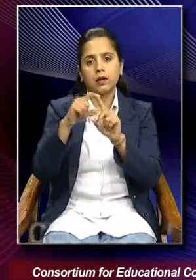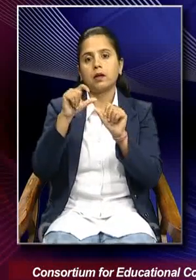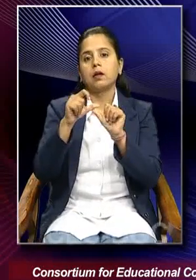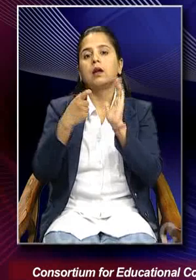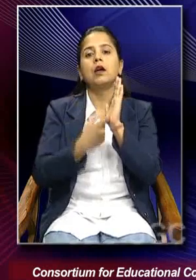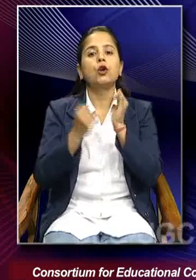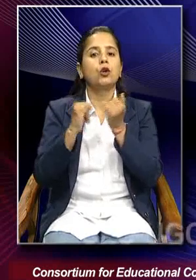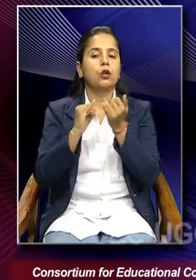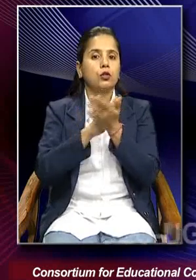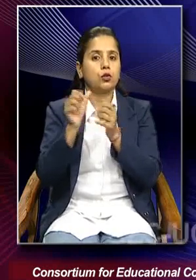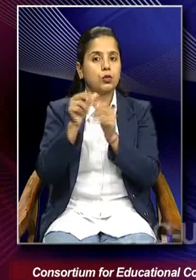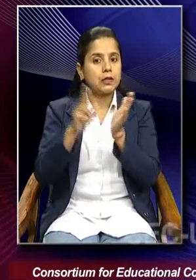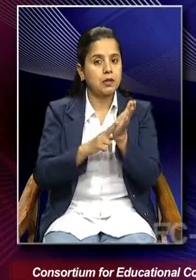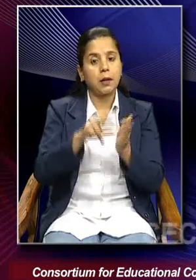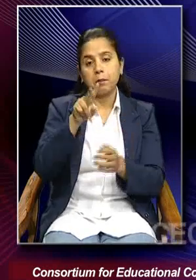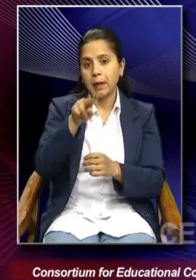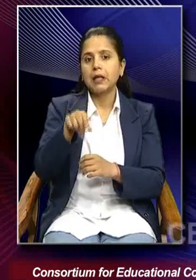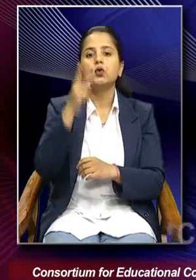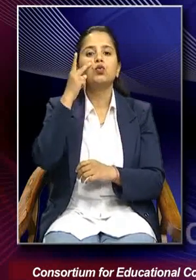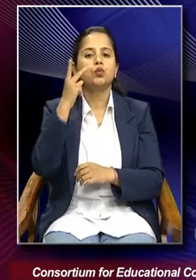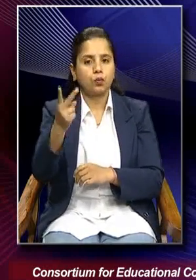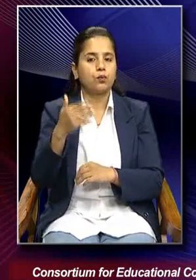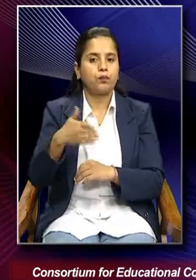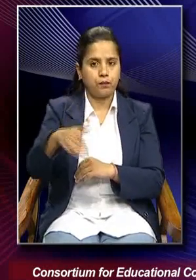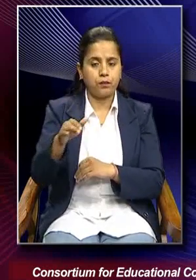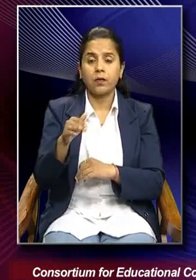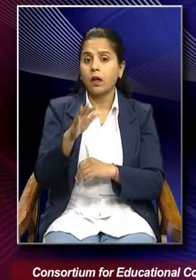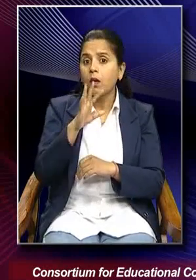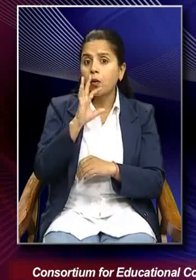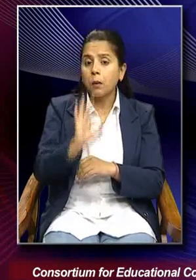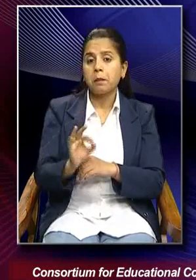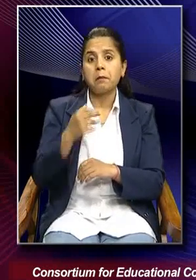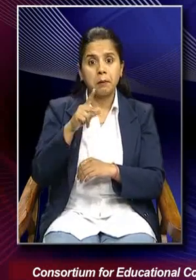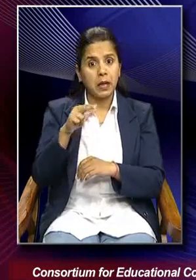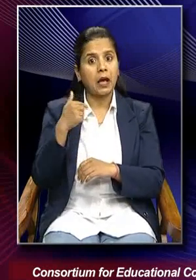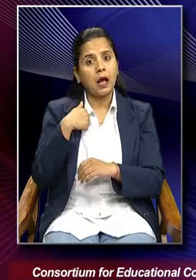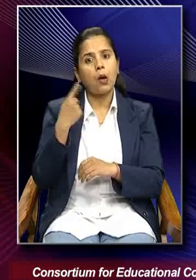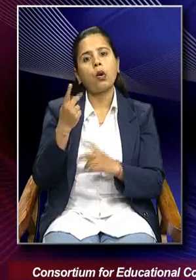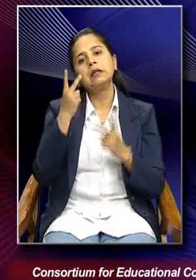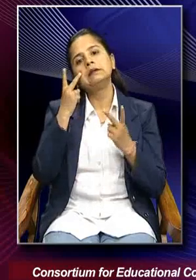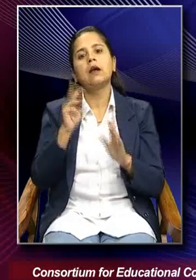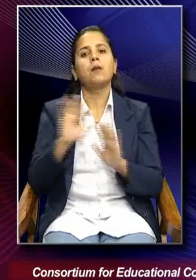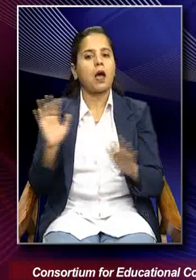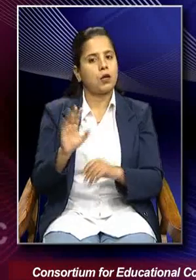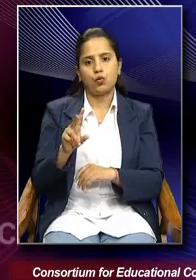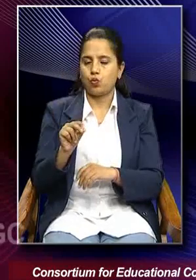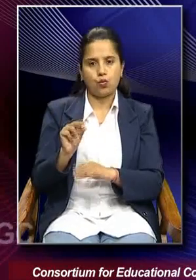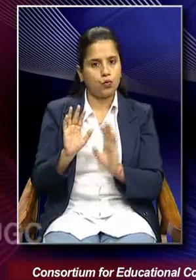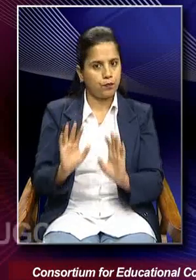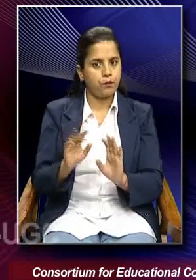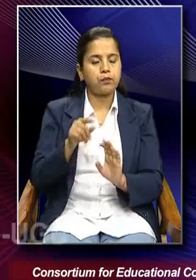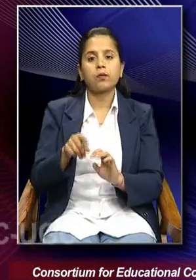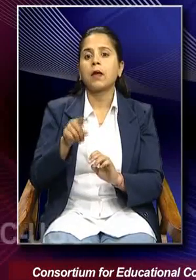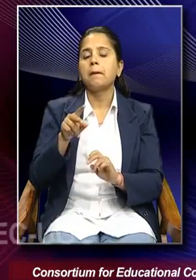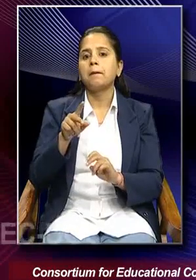which means to see, we do not literally mean that seeing. It means to know,